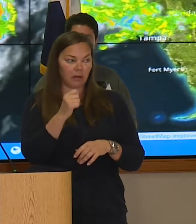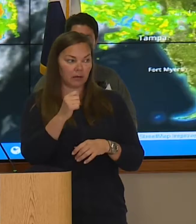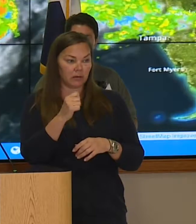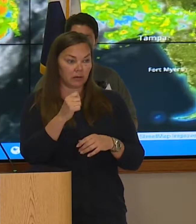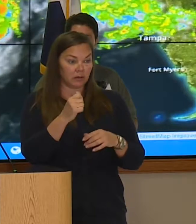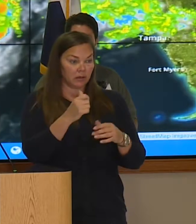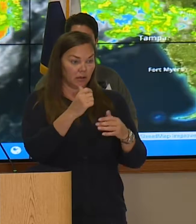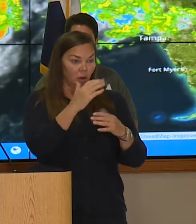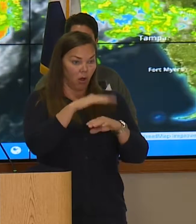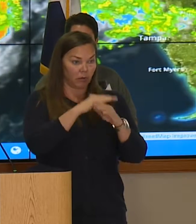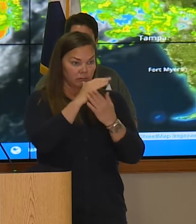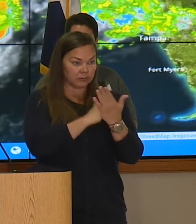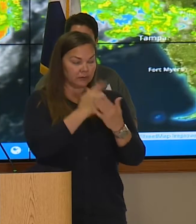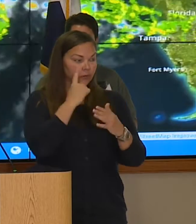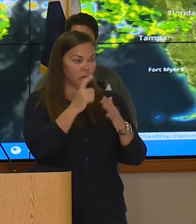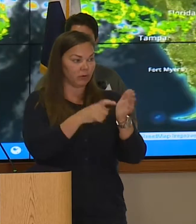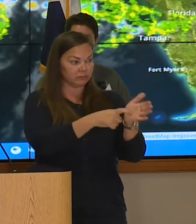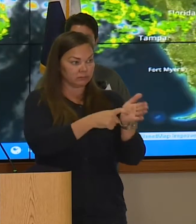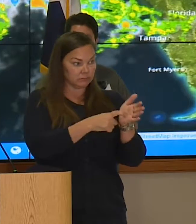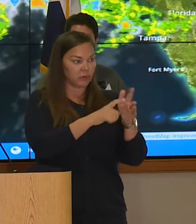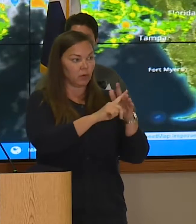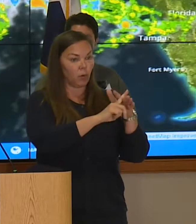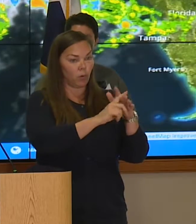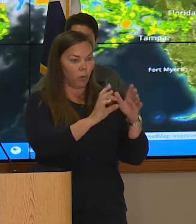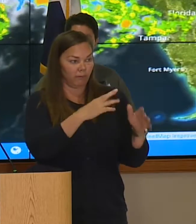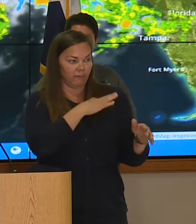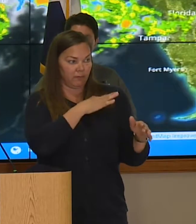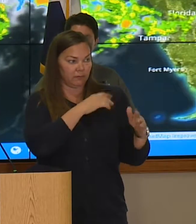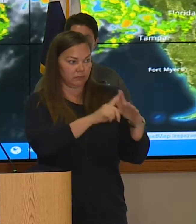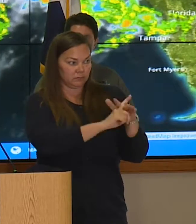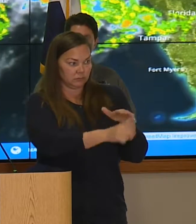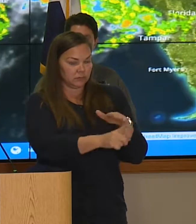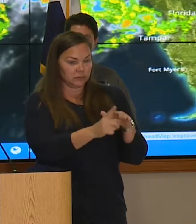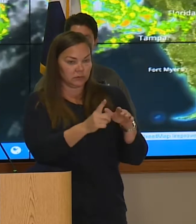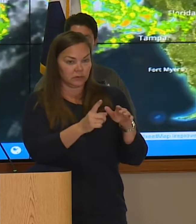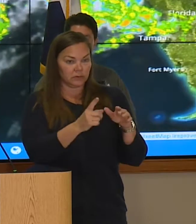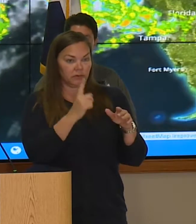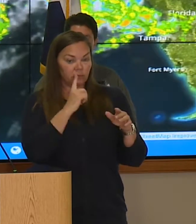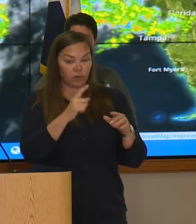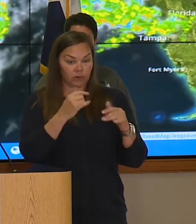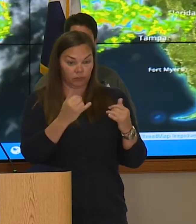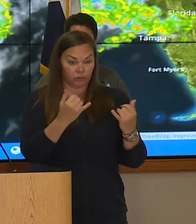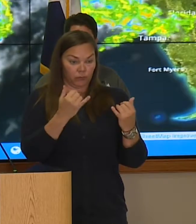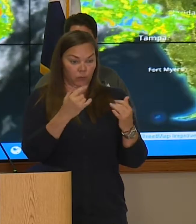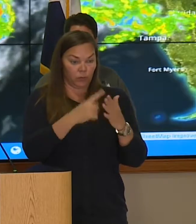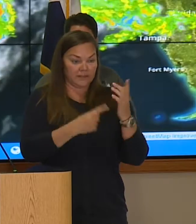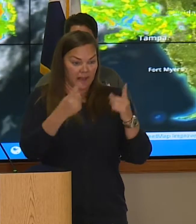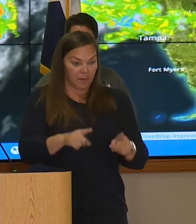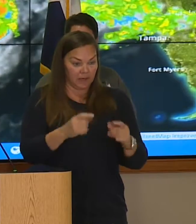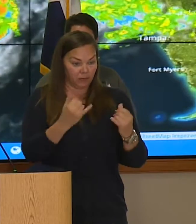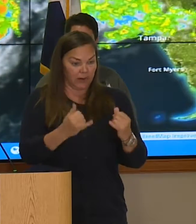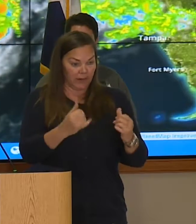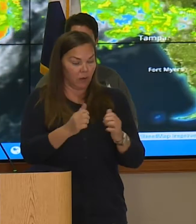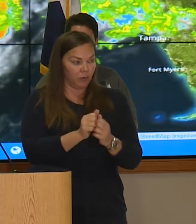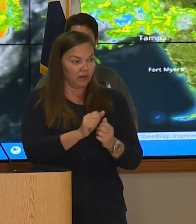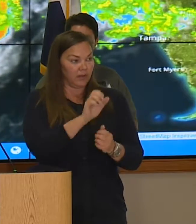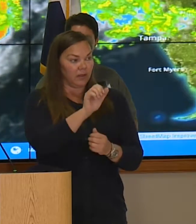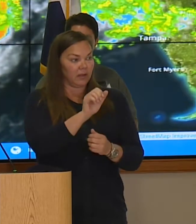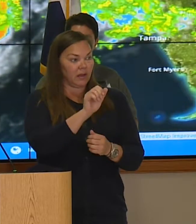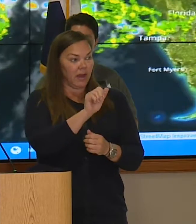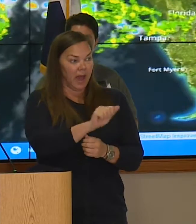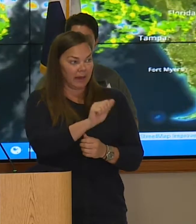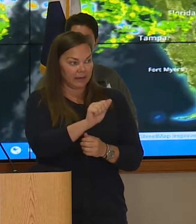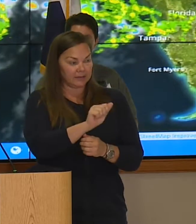under the voluntary or mandatory evacuations, for this particular situation in Addicks or at the